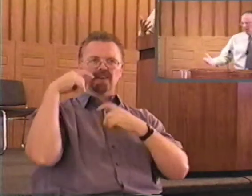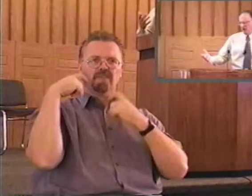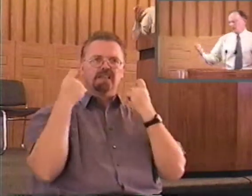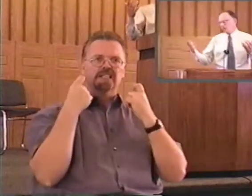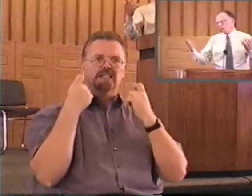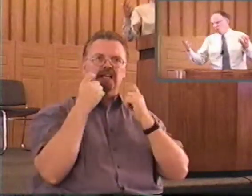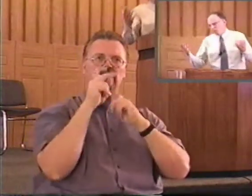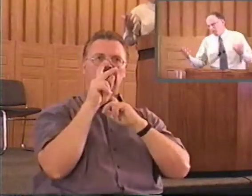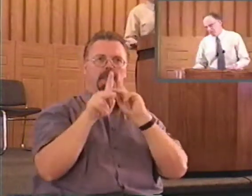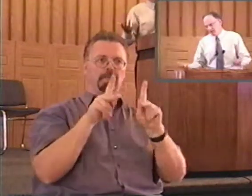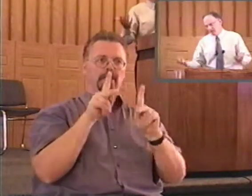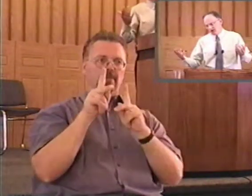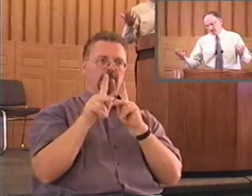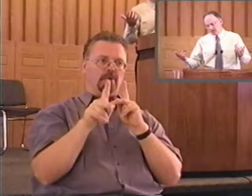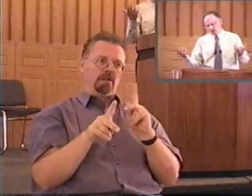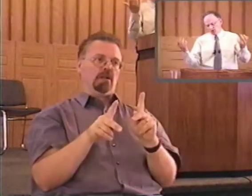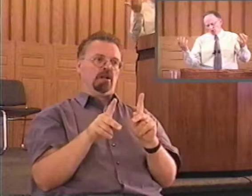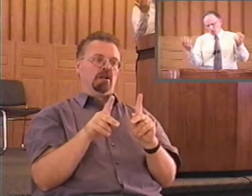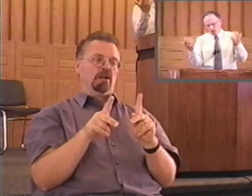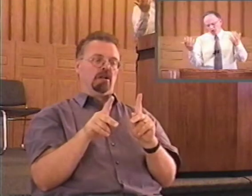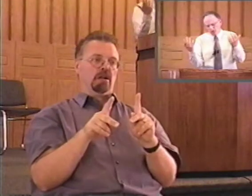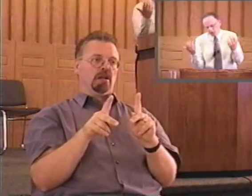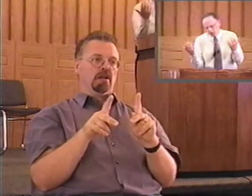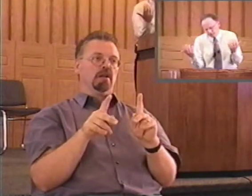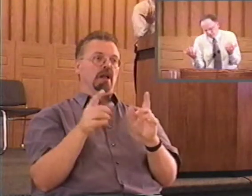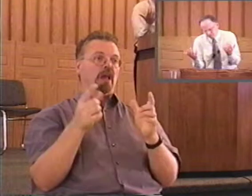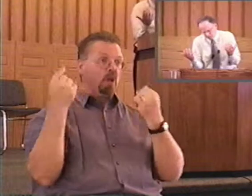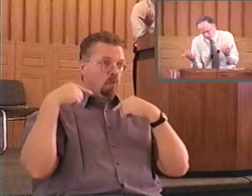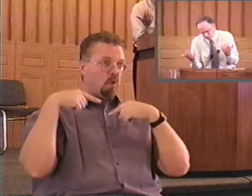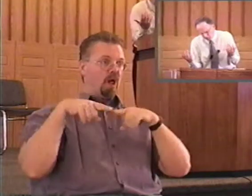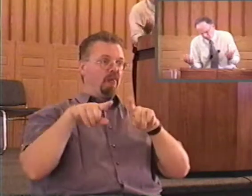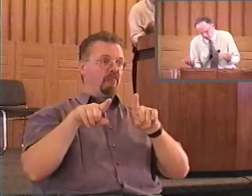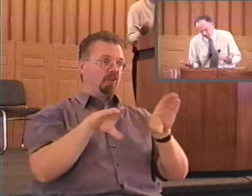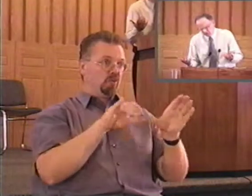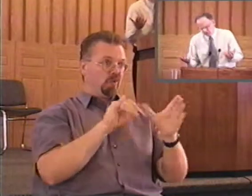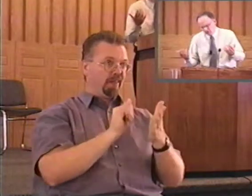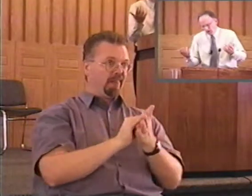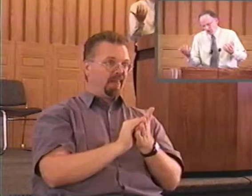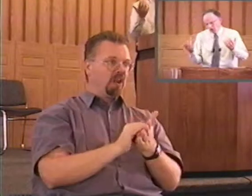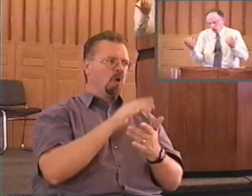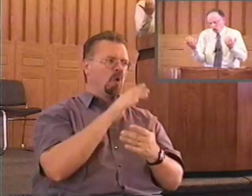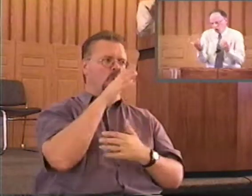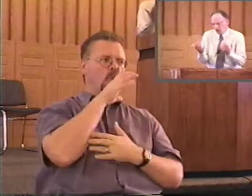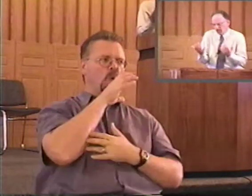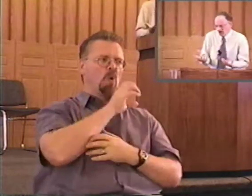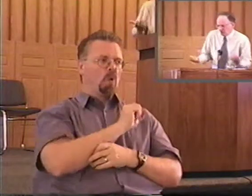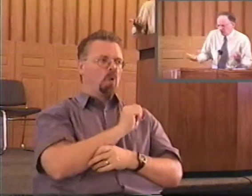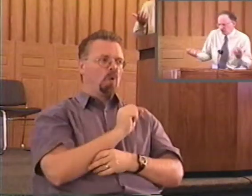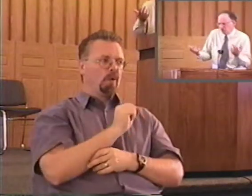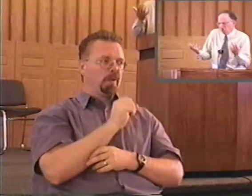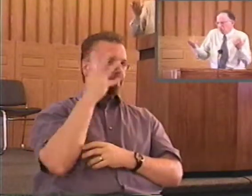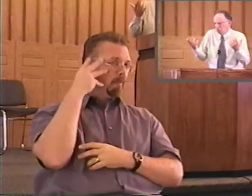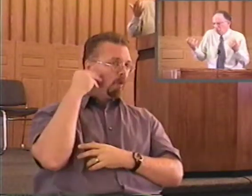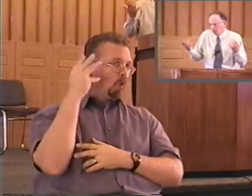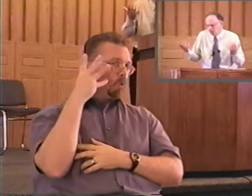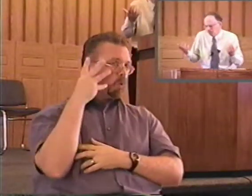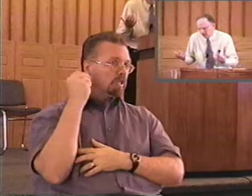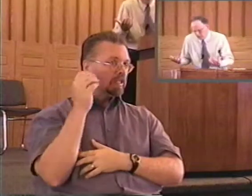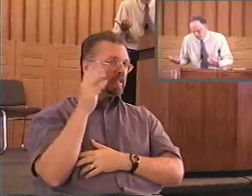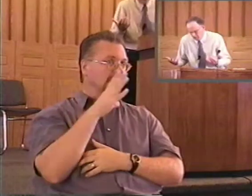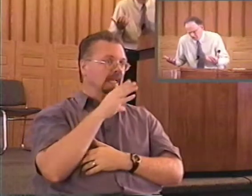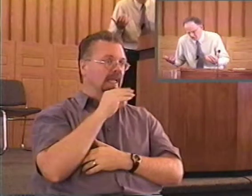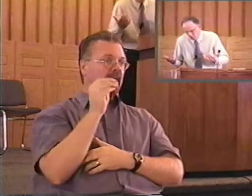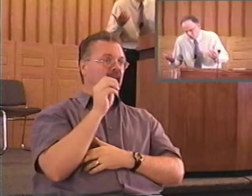And then while they're weeping there, old Moses and old Aaron, two